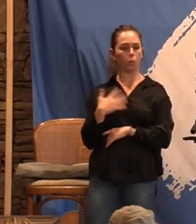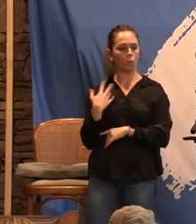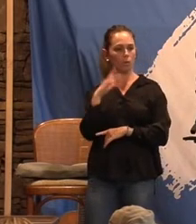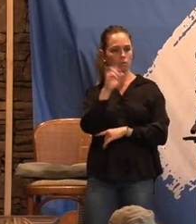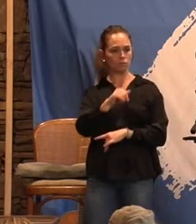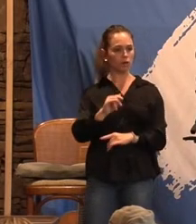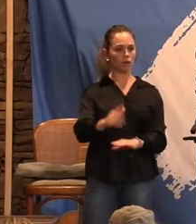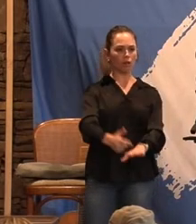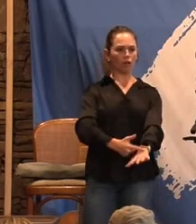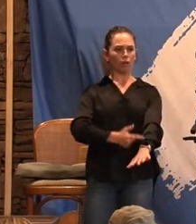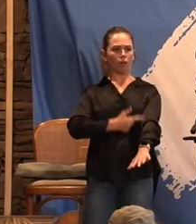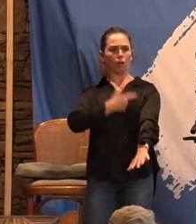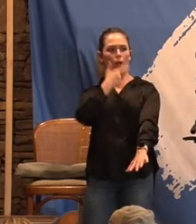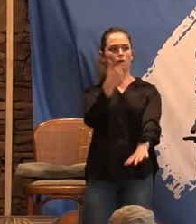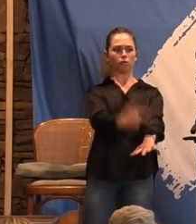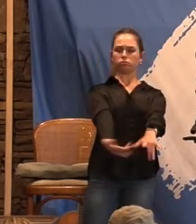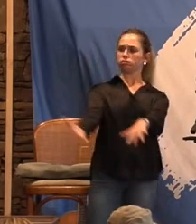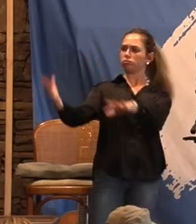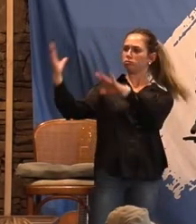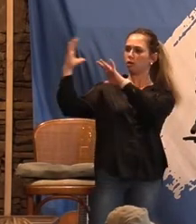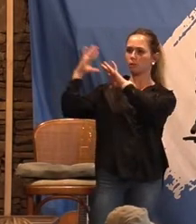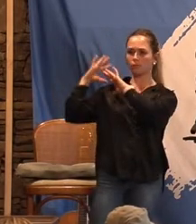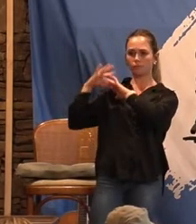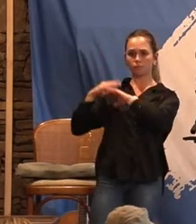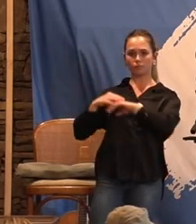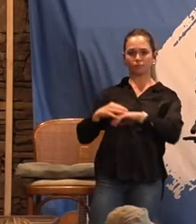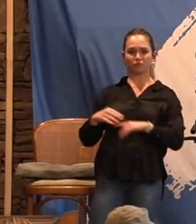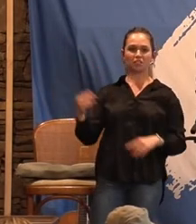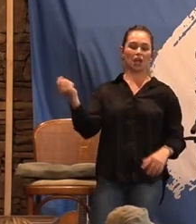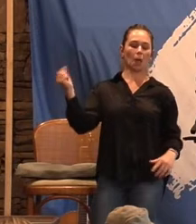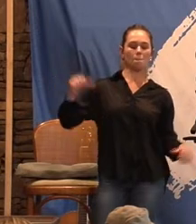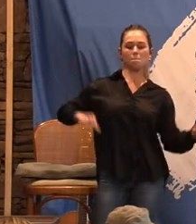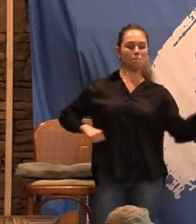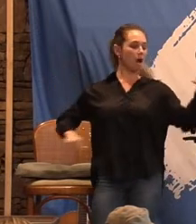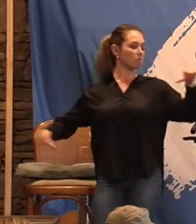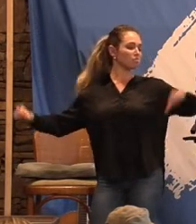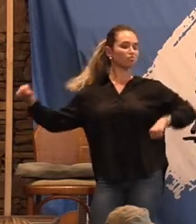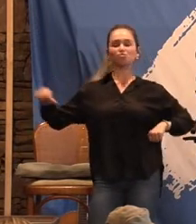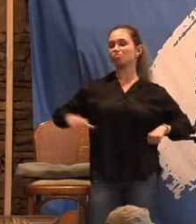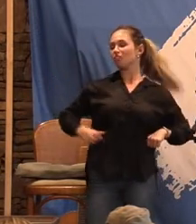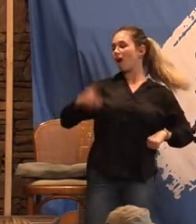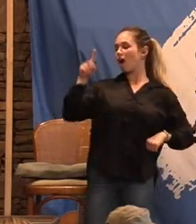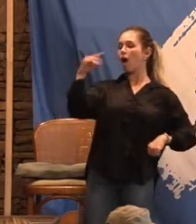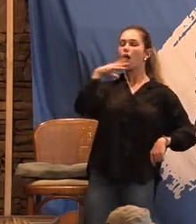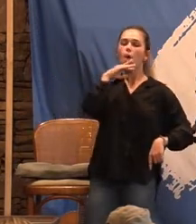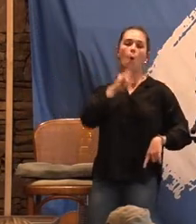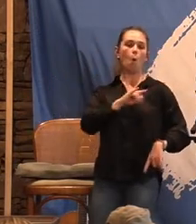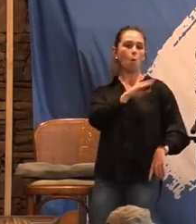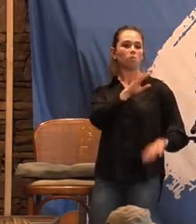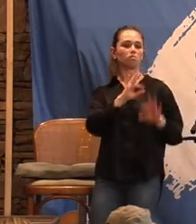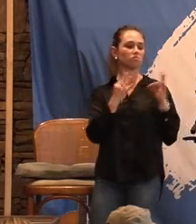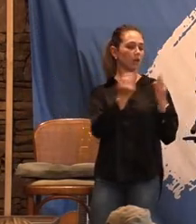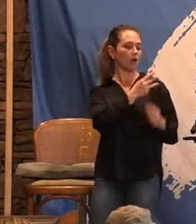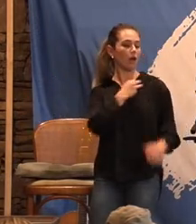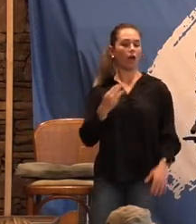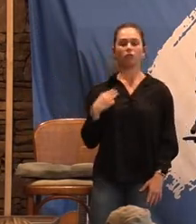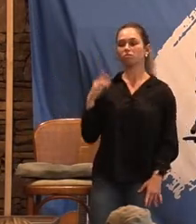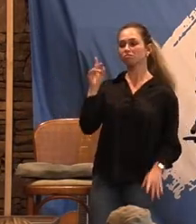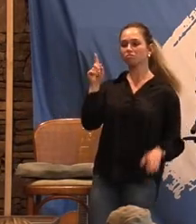That's a long time ago. Angantyr bragged about, yes, I asked my oldest relatives, I asked